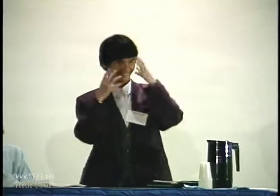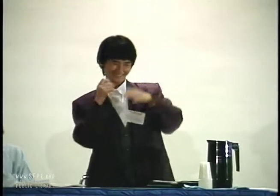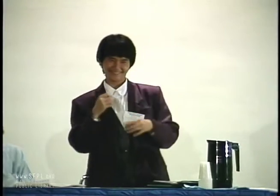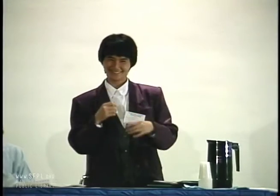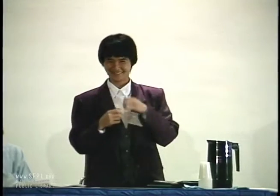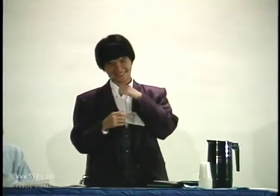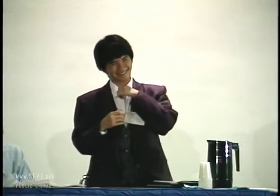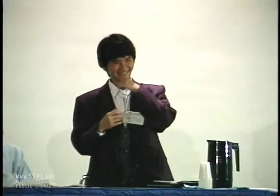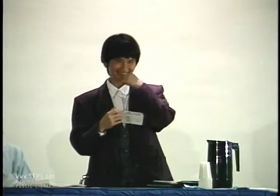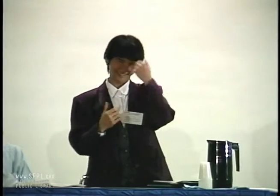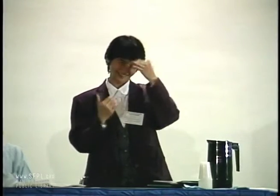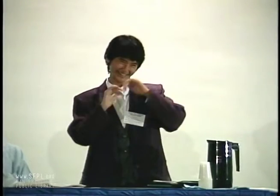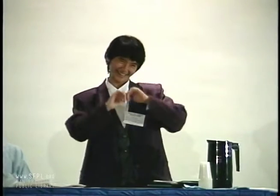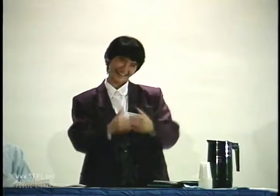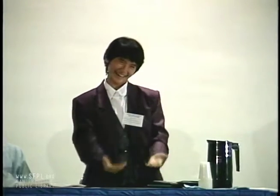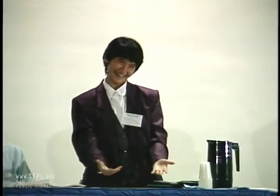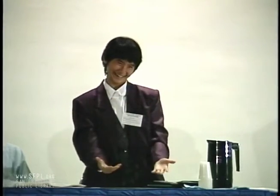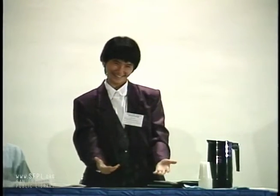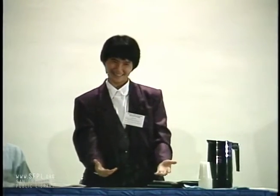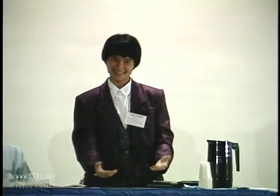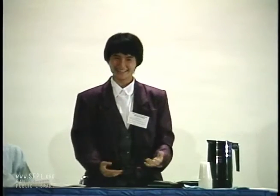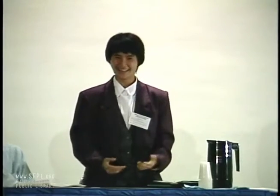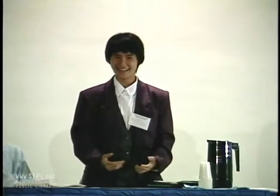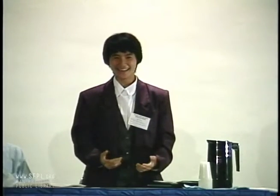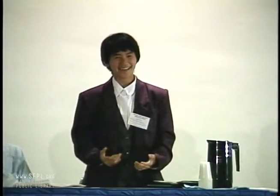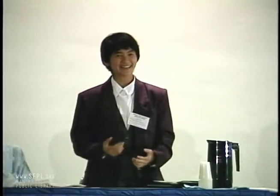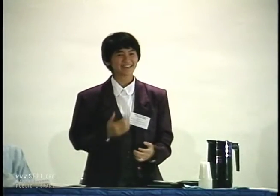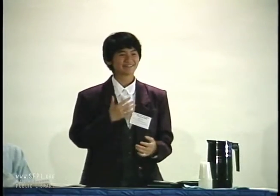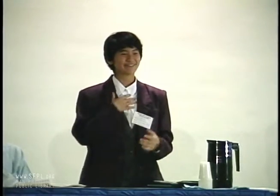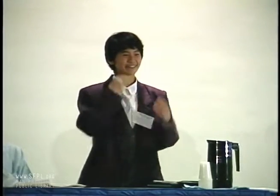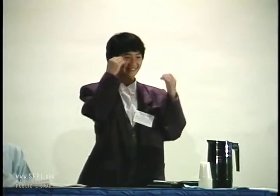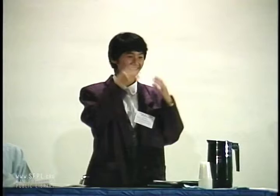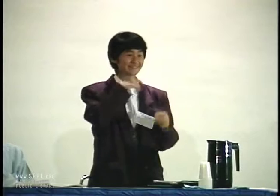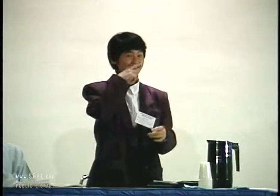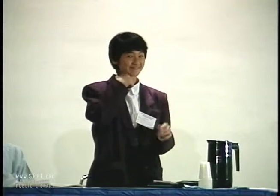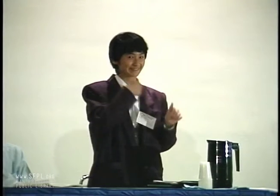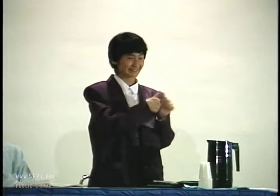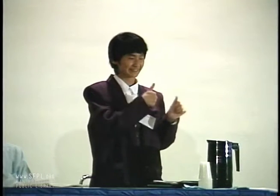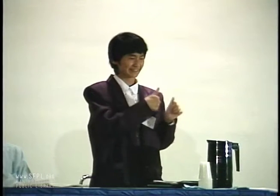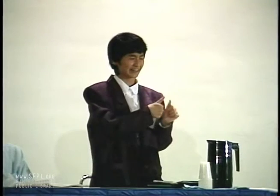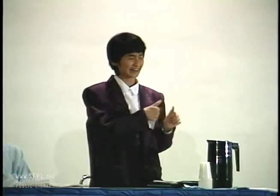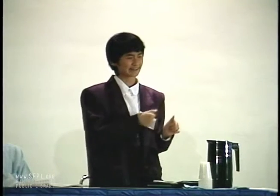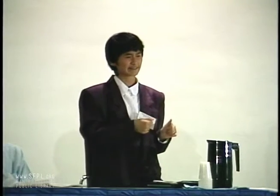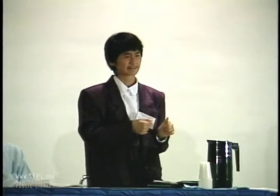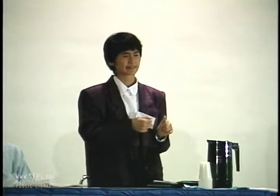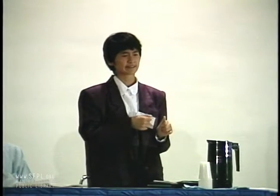And, he signed to me, and I didn't know how to sign at that time at all. My teacher was hearing